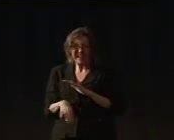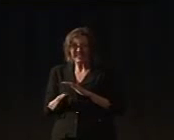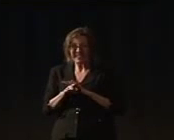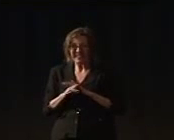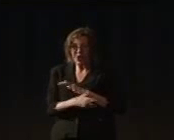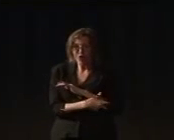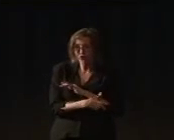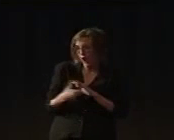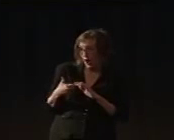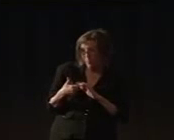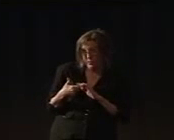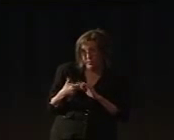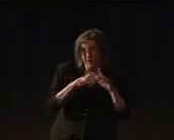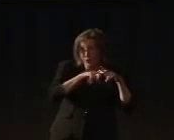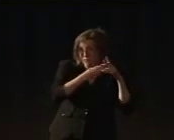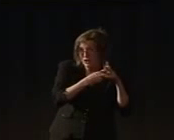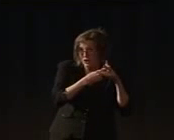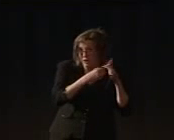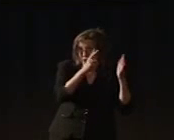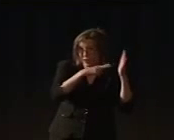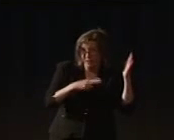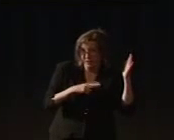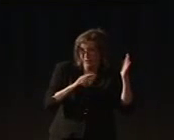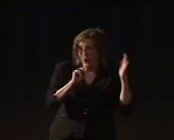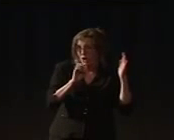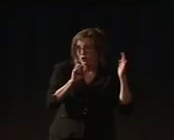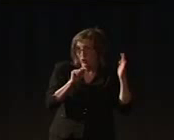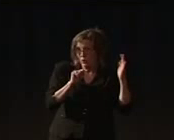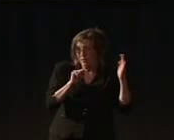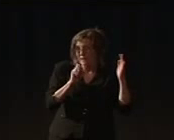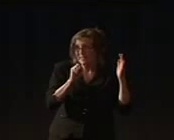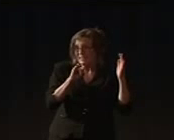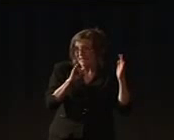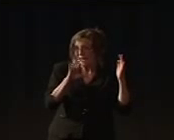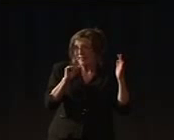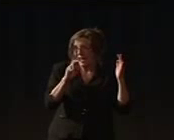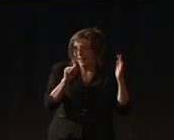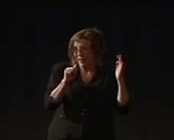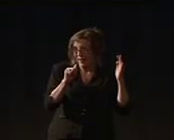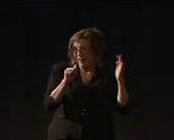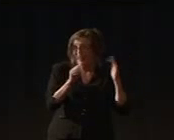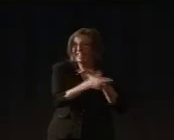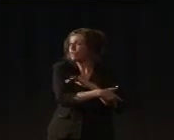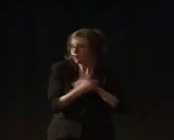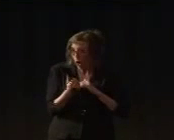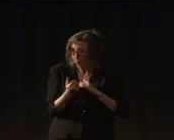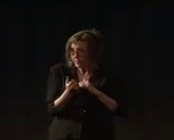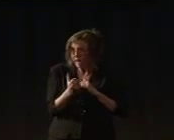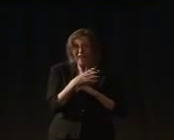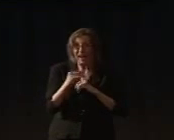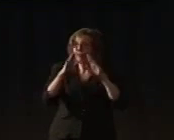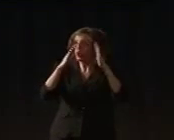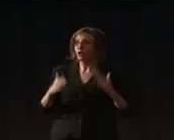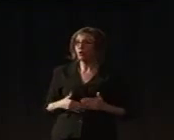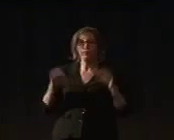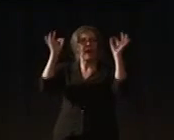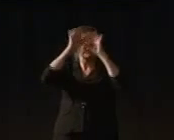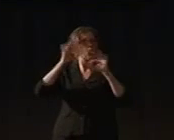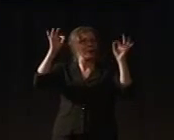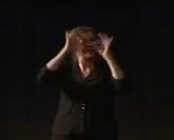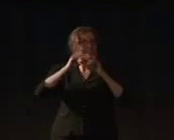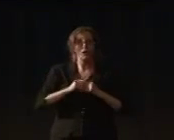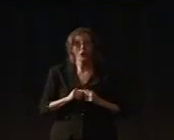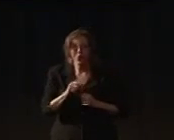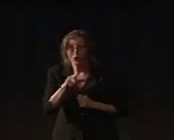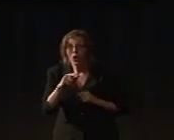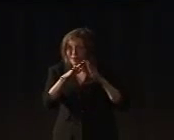the original of the Nozze di Cana from the Louvre without the Louvre noticing it. To this day, the Louvre believes